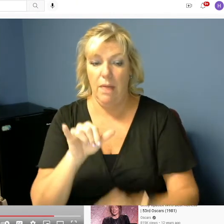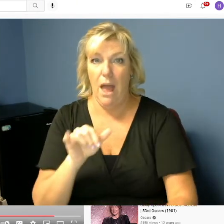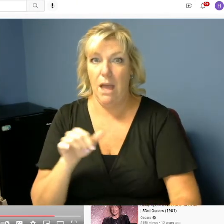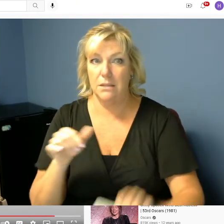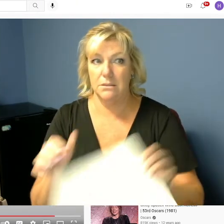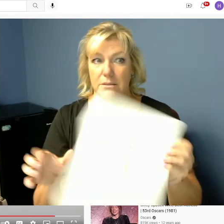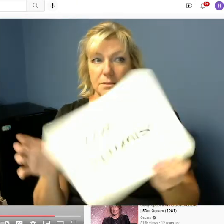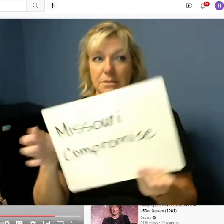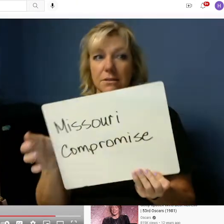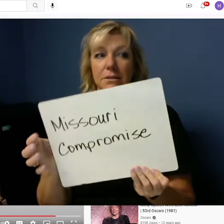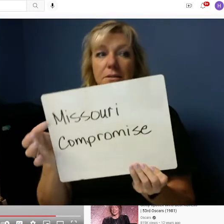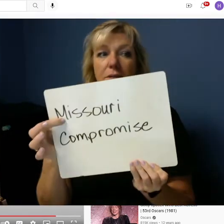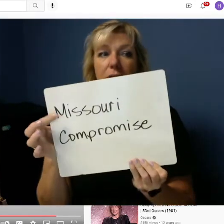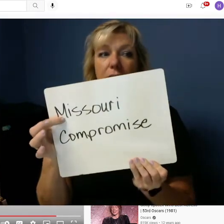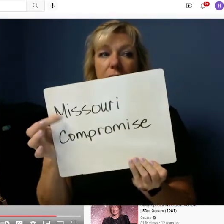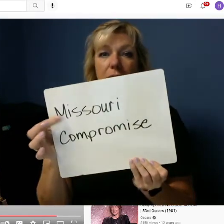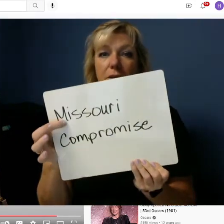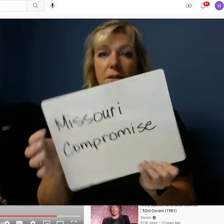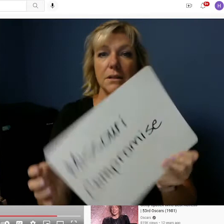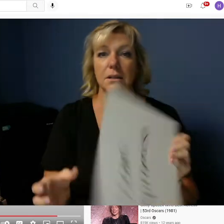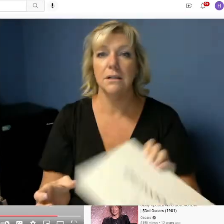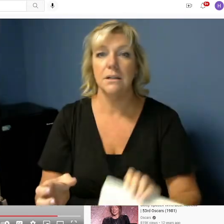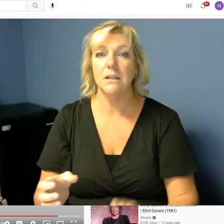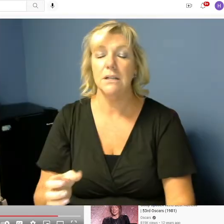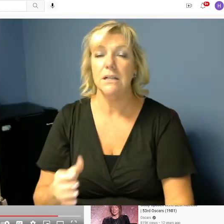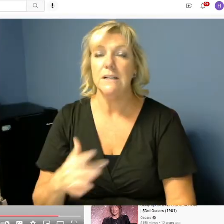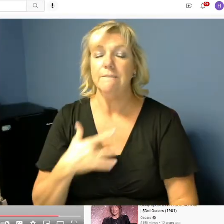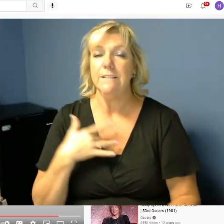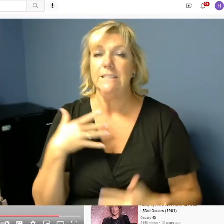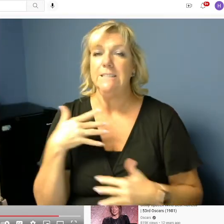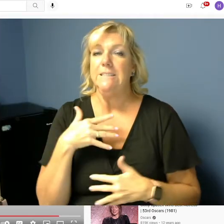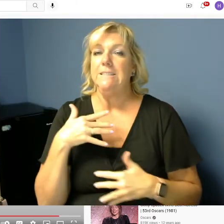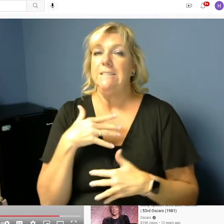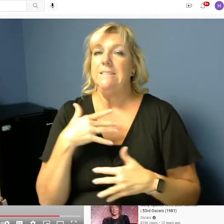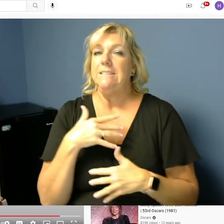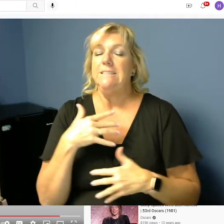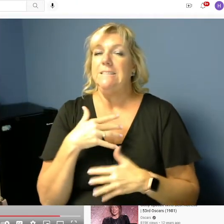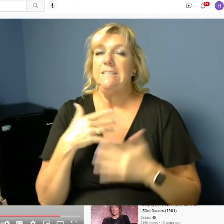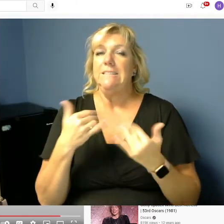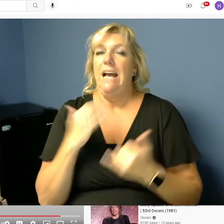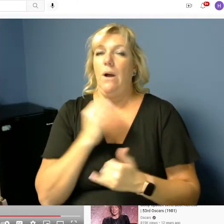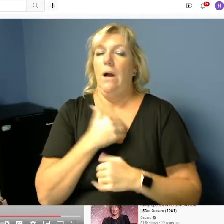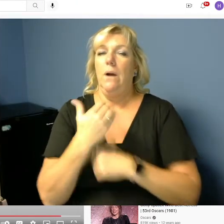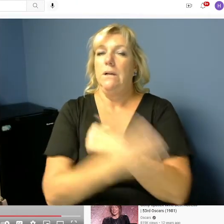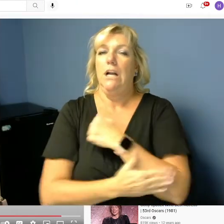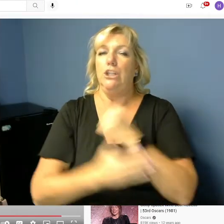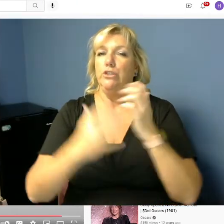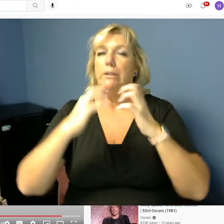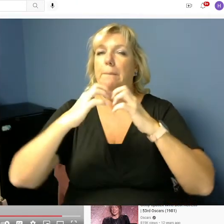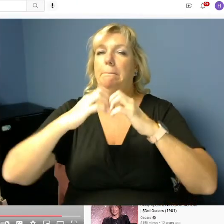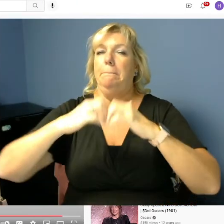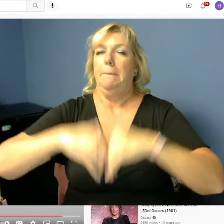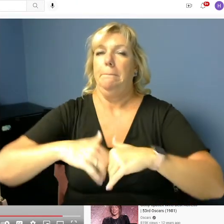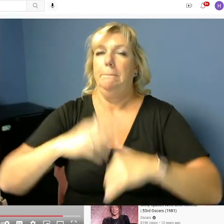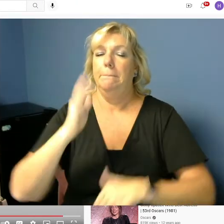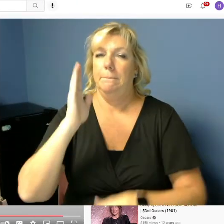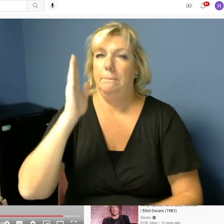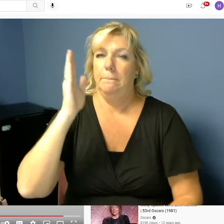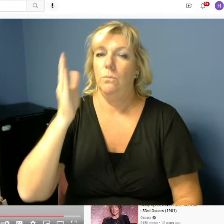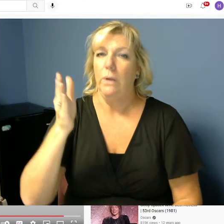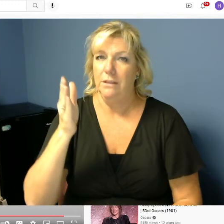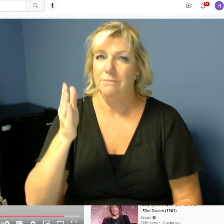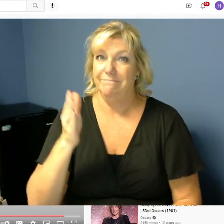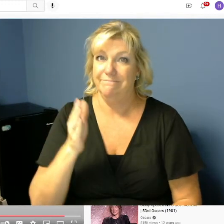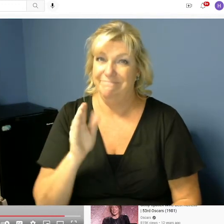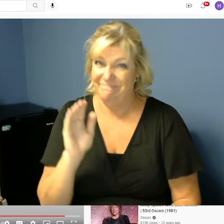and this was right towards the end of his life, Jefferson feared that this was the end. This was setting us towards a